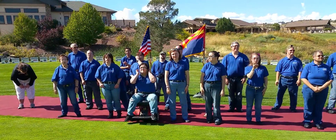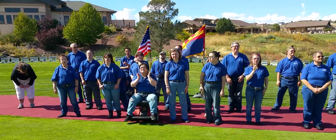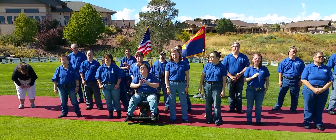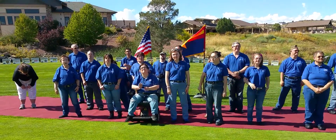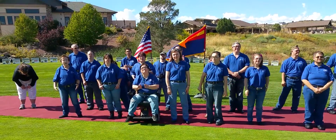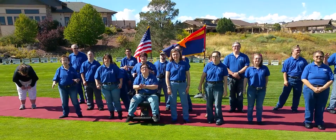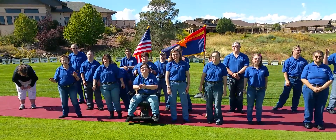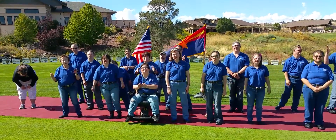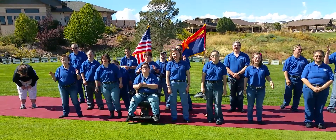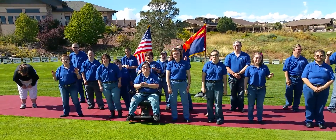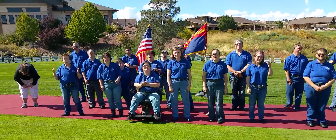I think to myself, what a wonderful world.